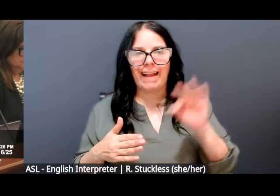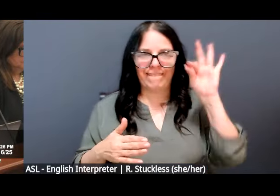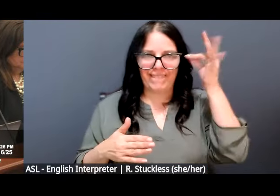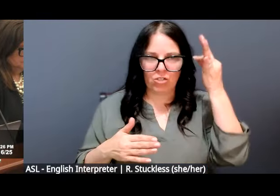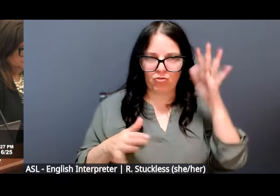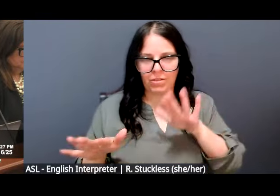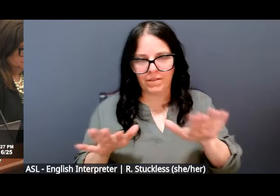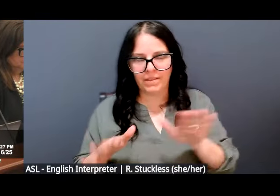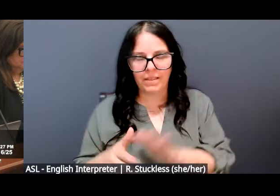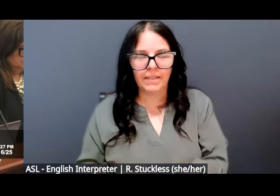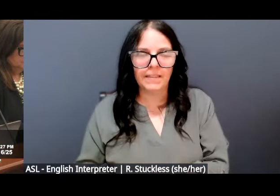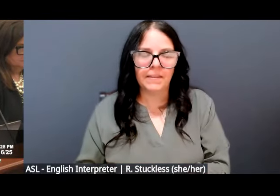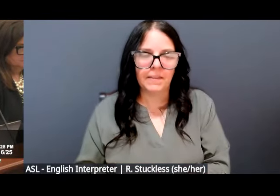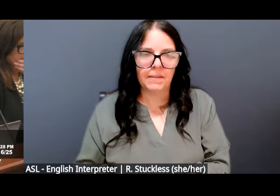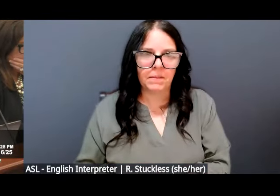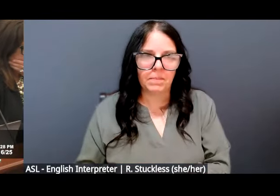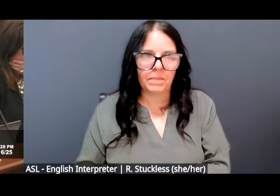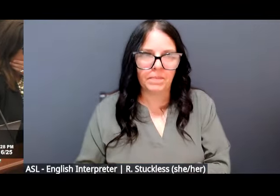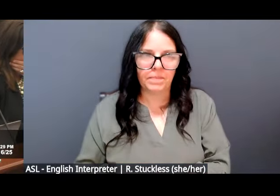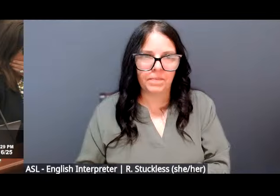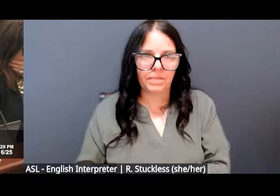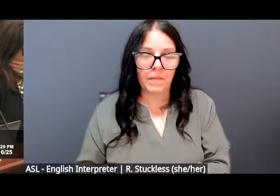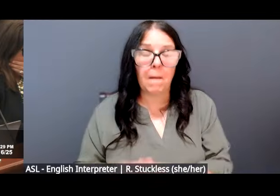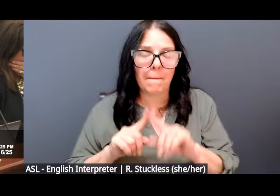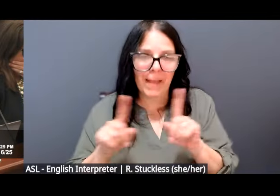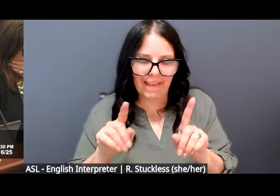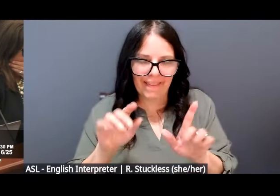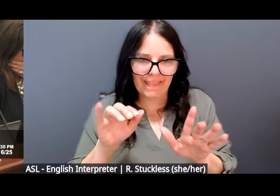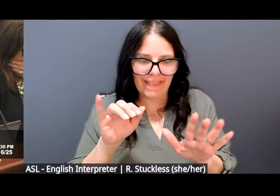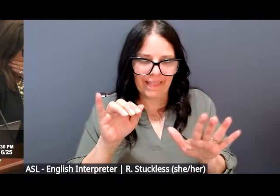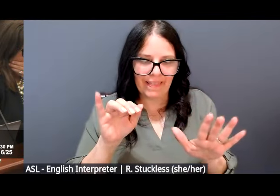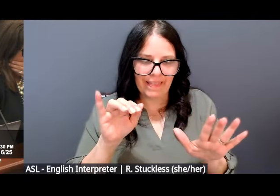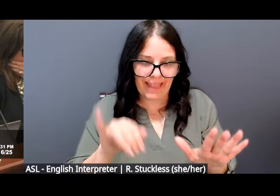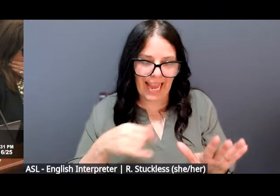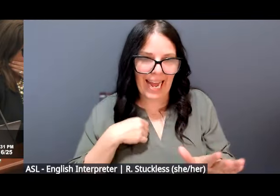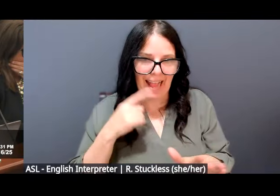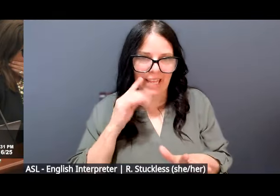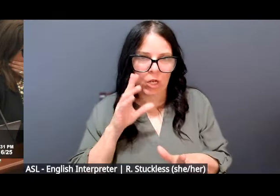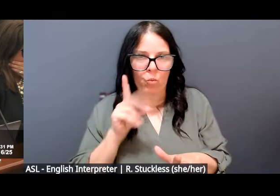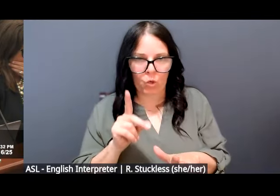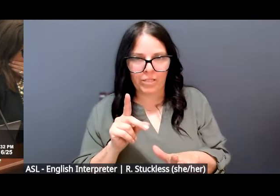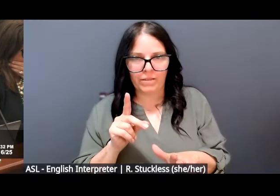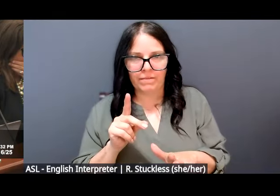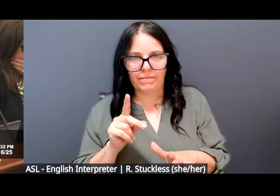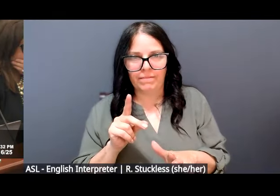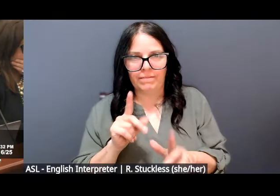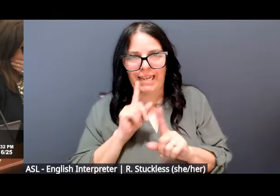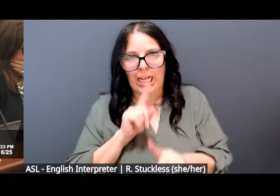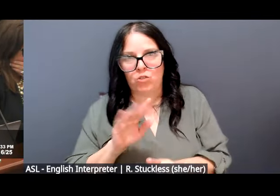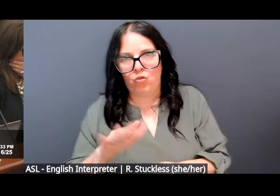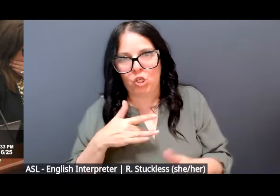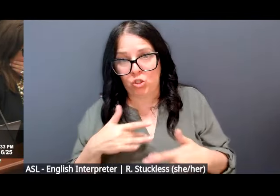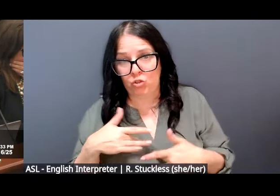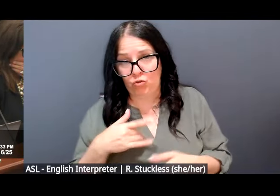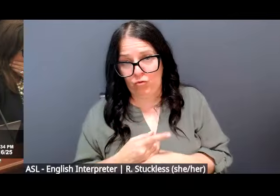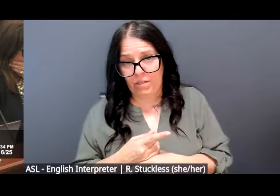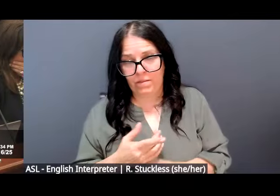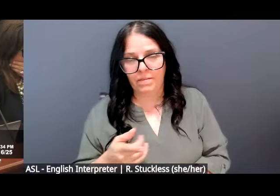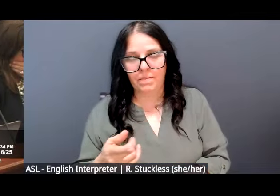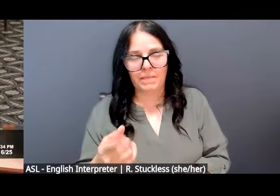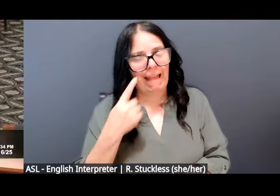So, but that would address, I believe, the concern that you're expressing, would it not? I think so. Right. Adding